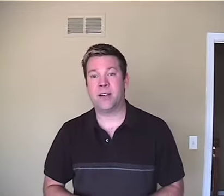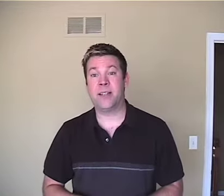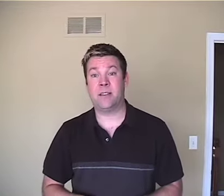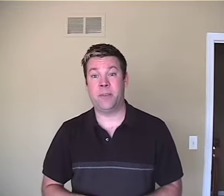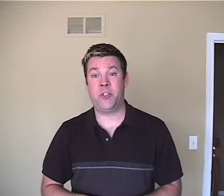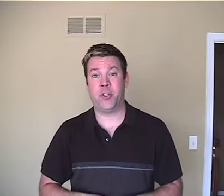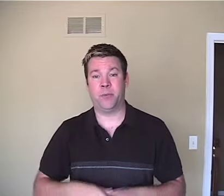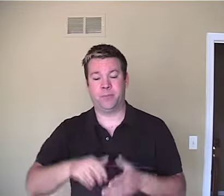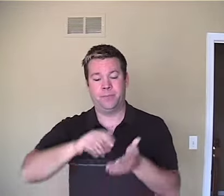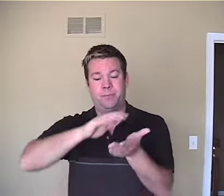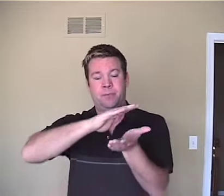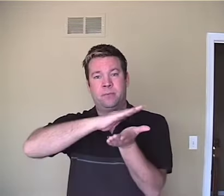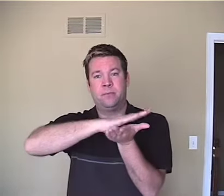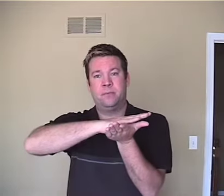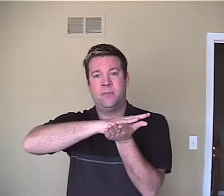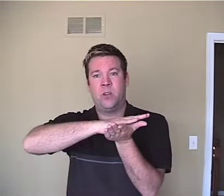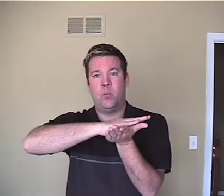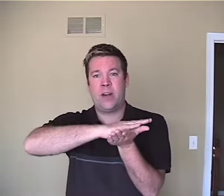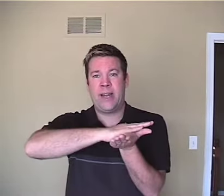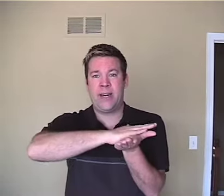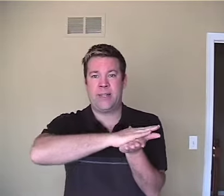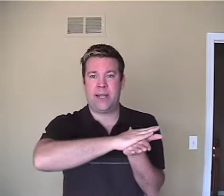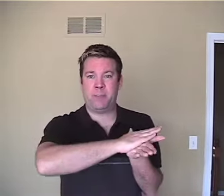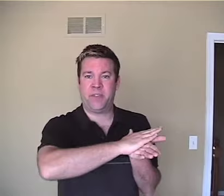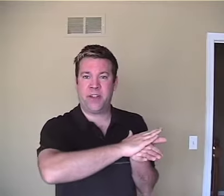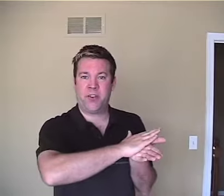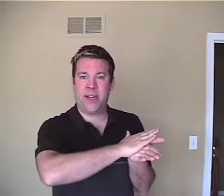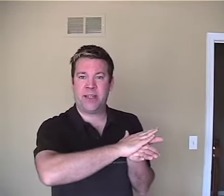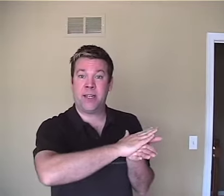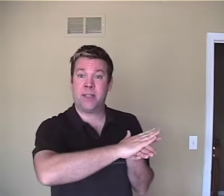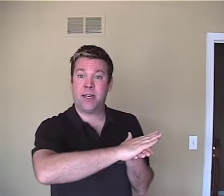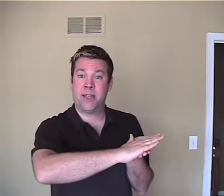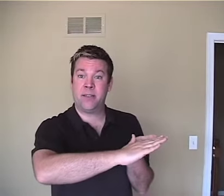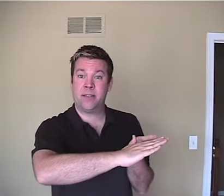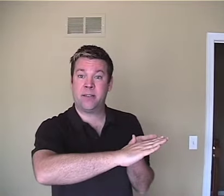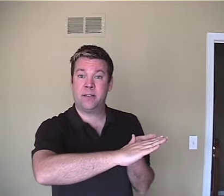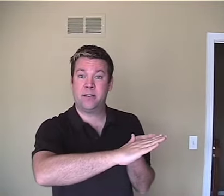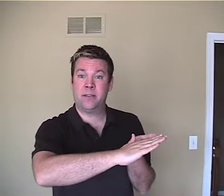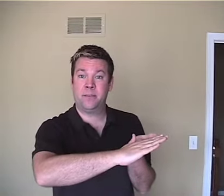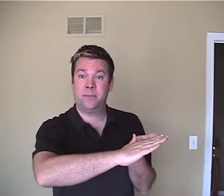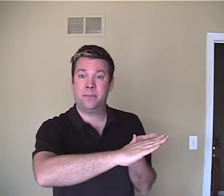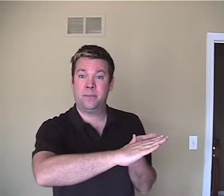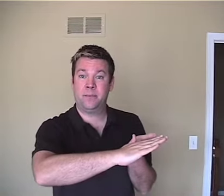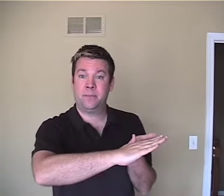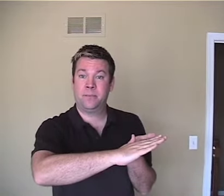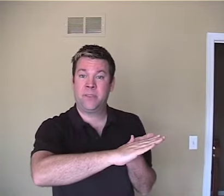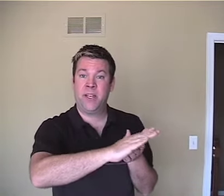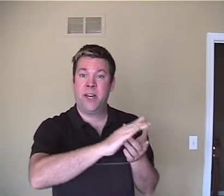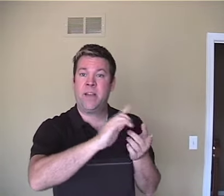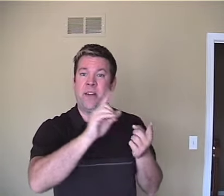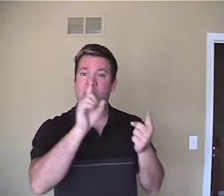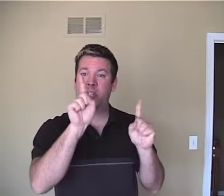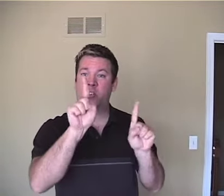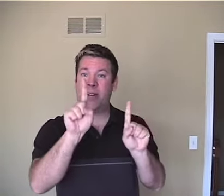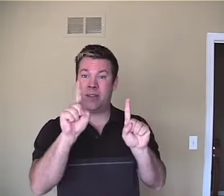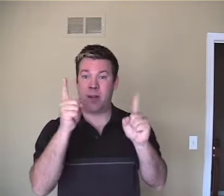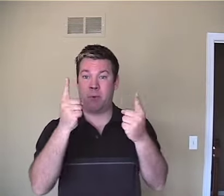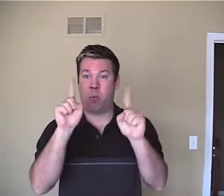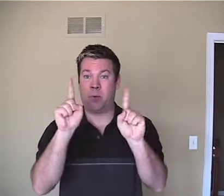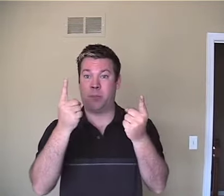Nice to meet you. One hand on top of the other hand. Nice. And then just create the number 1 with both